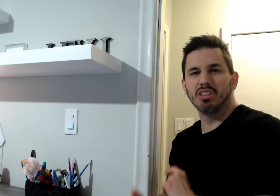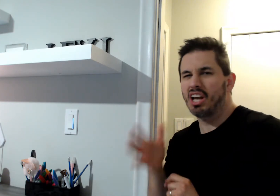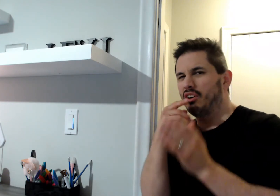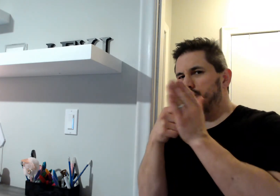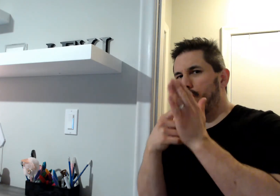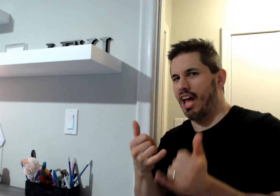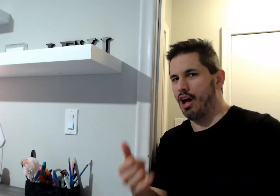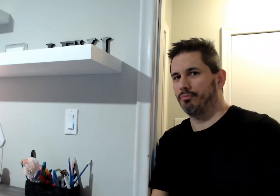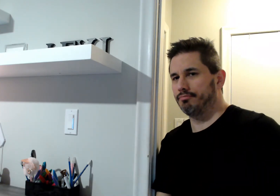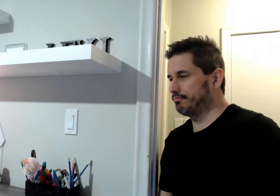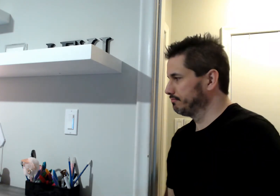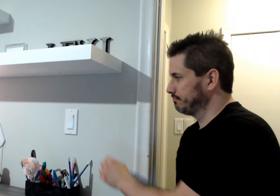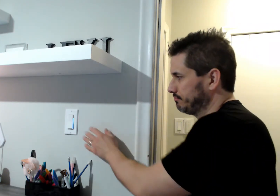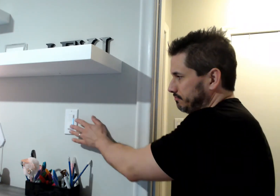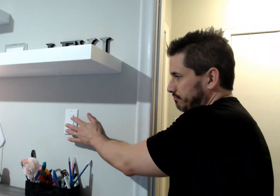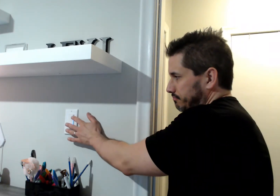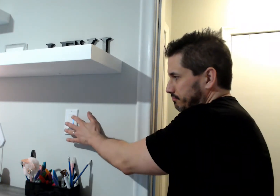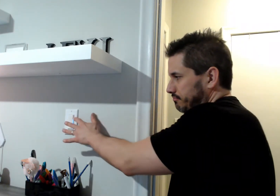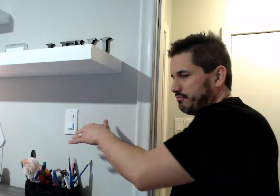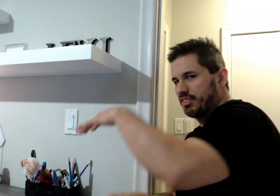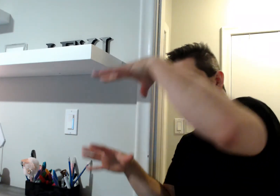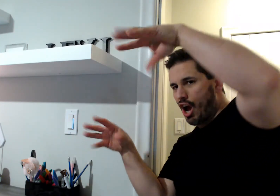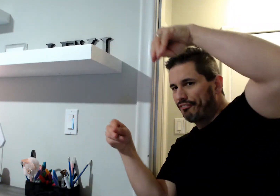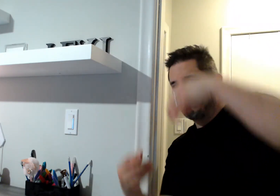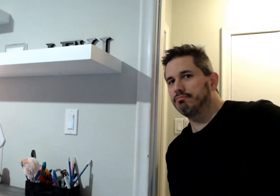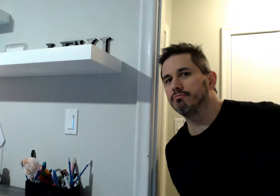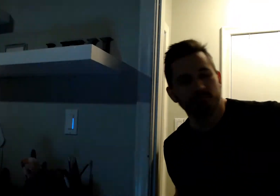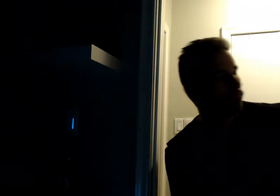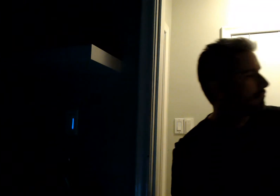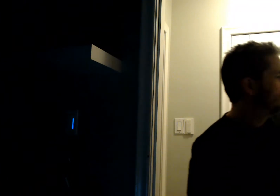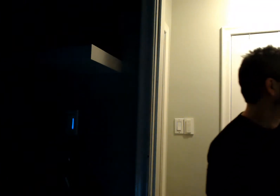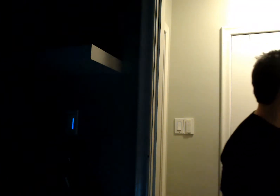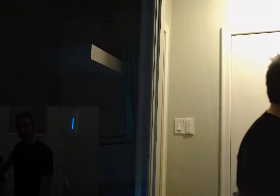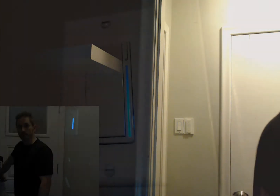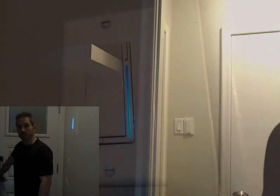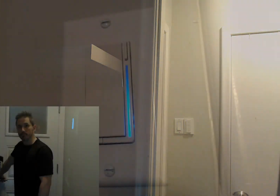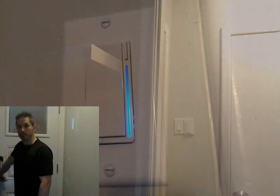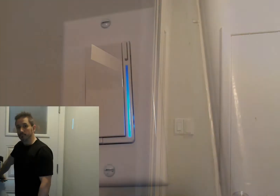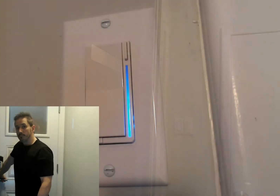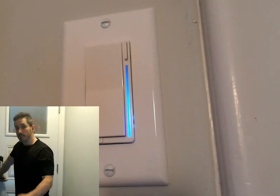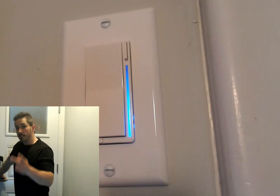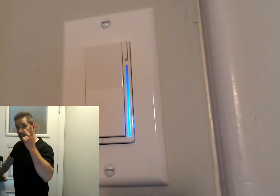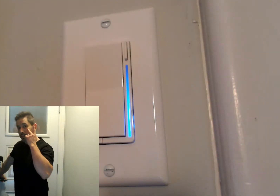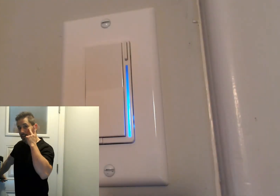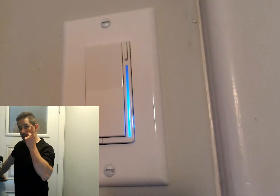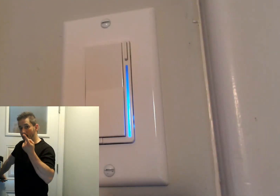can see whether or not that LED is on, and then they can know to either wait or to be able to go in if someone isn't